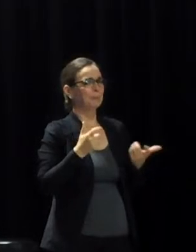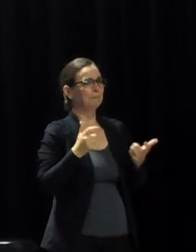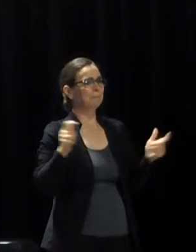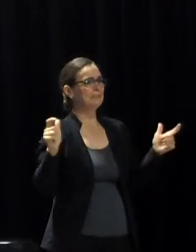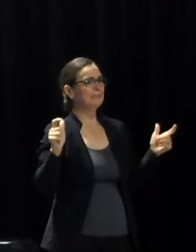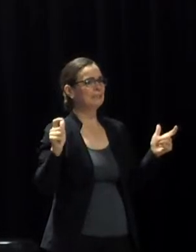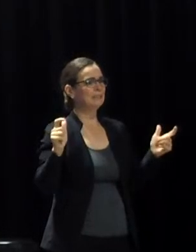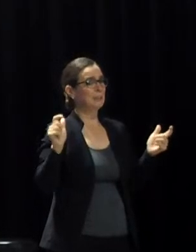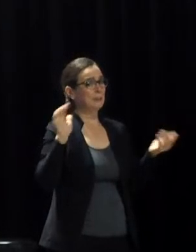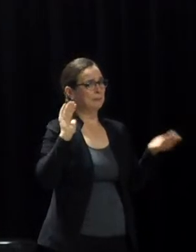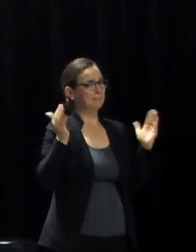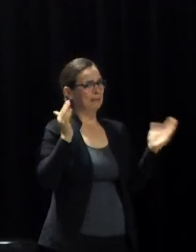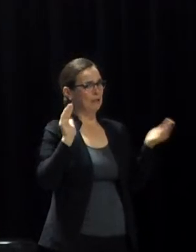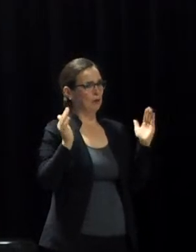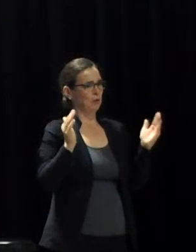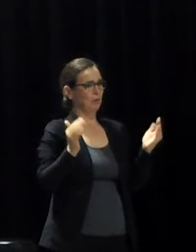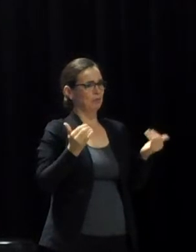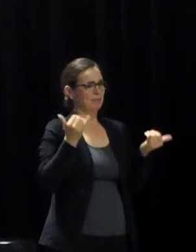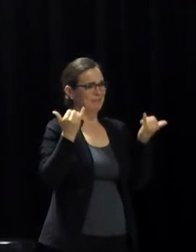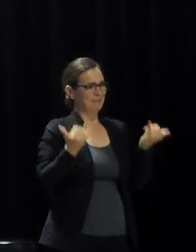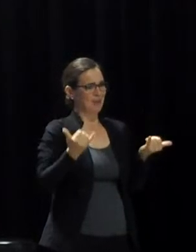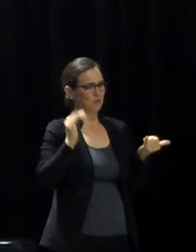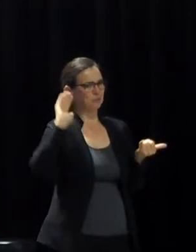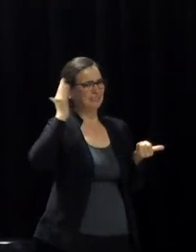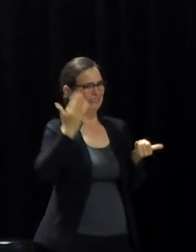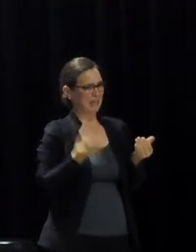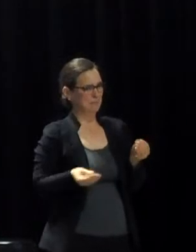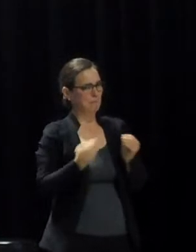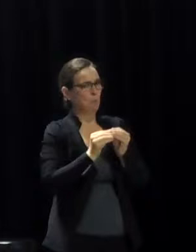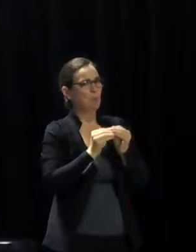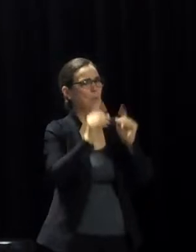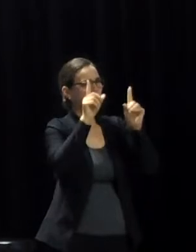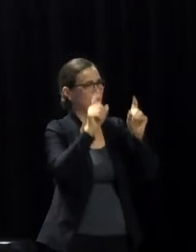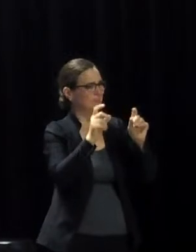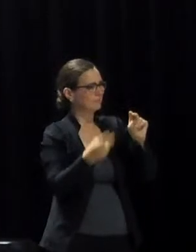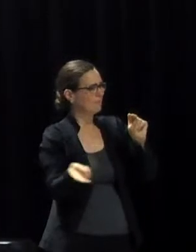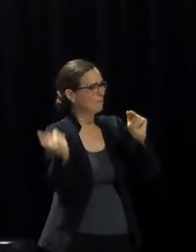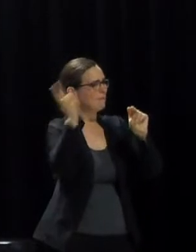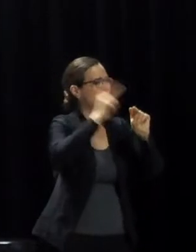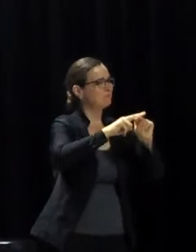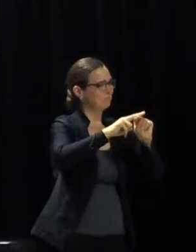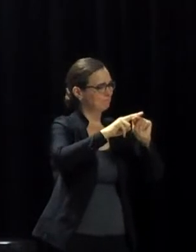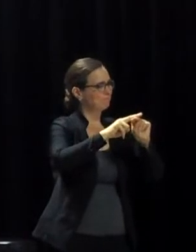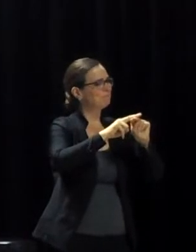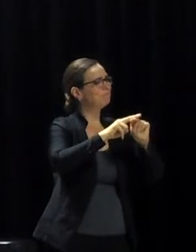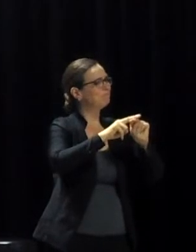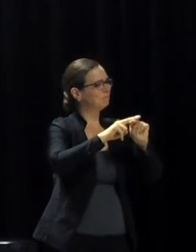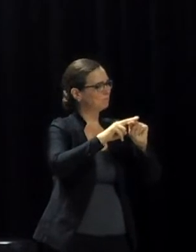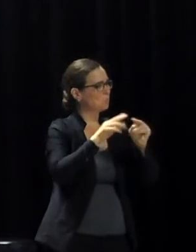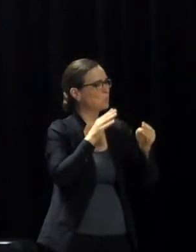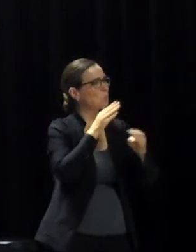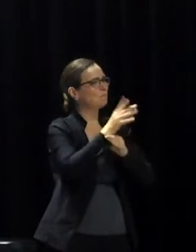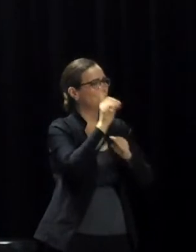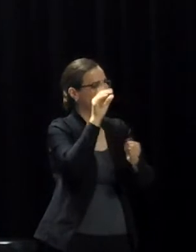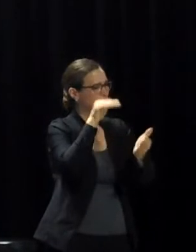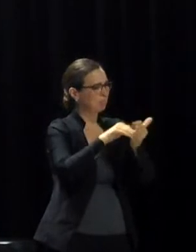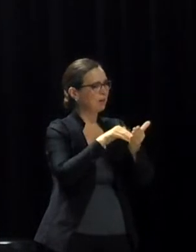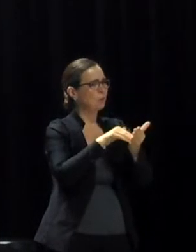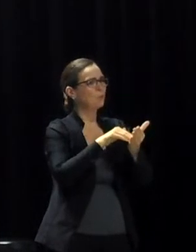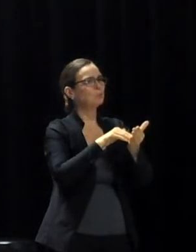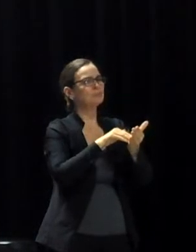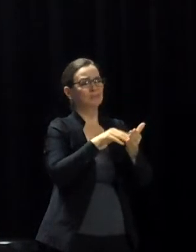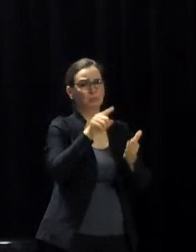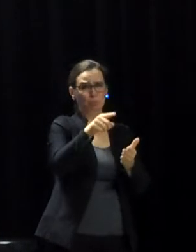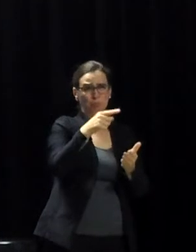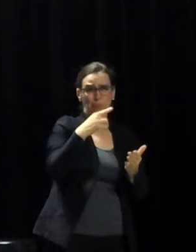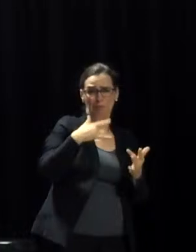weekends, we're saying that's a light testing day. It shows you how far we've come over this period of time. Daily positive